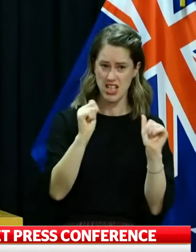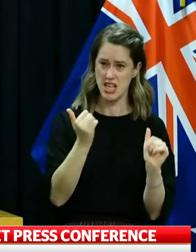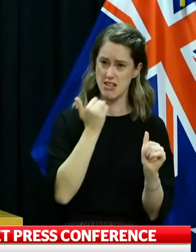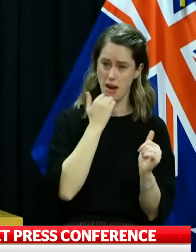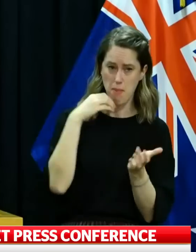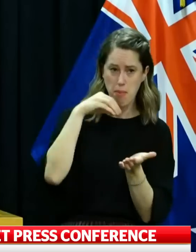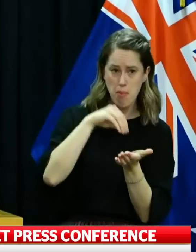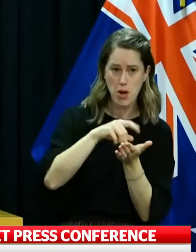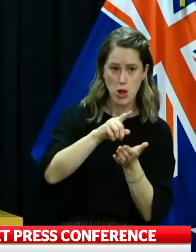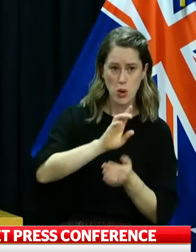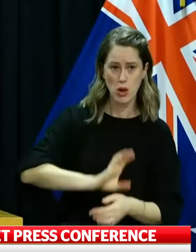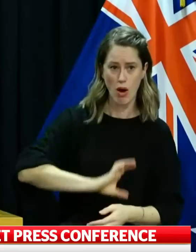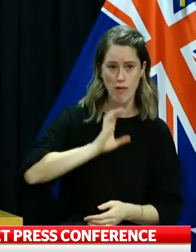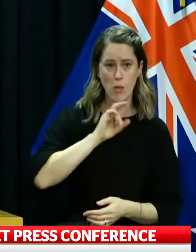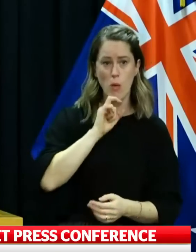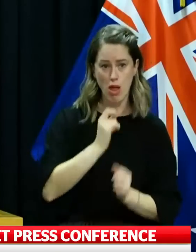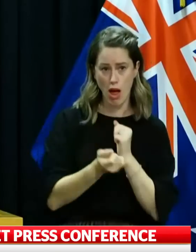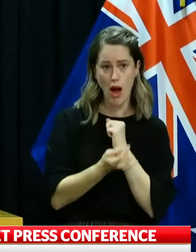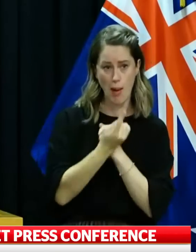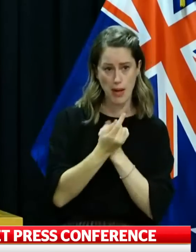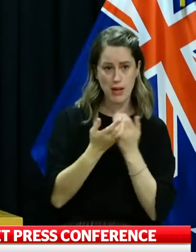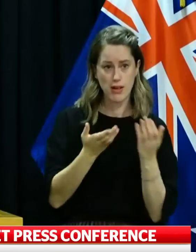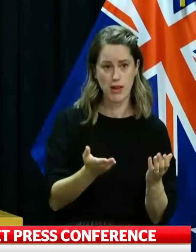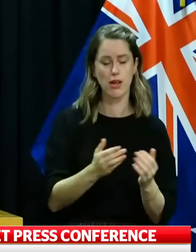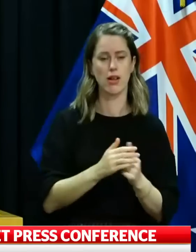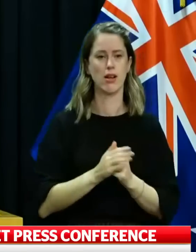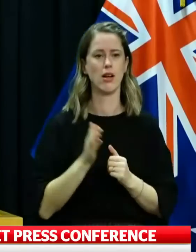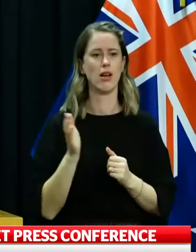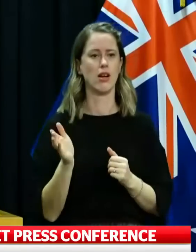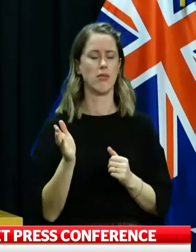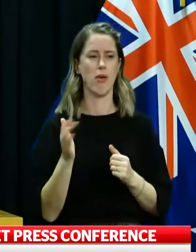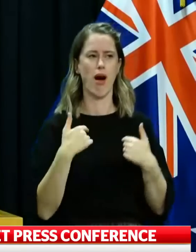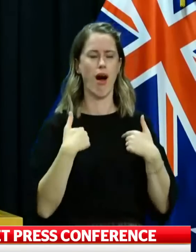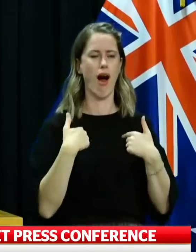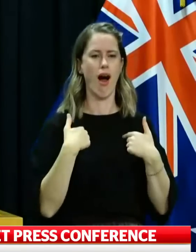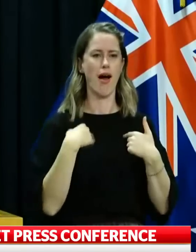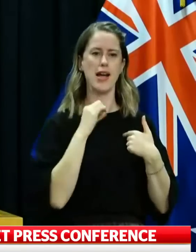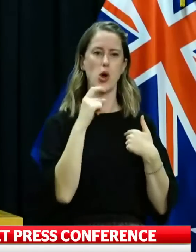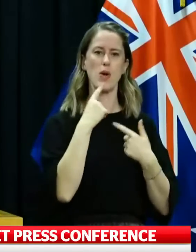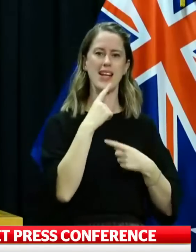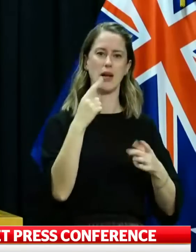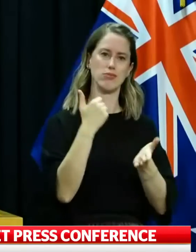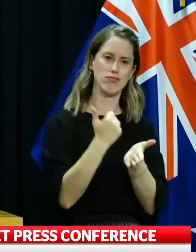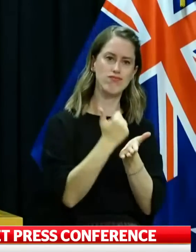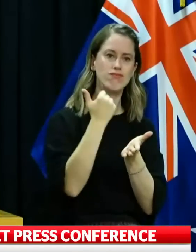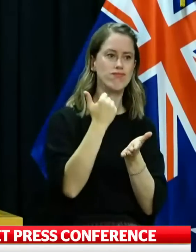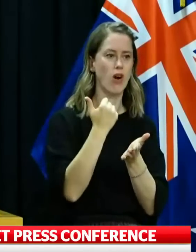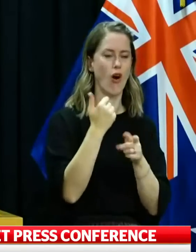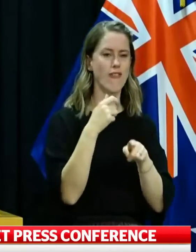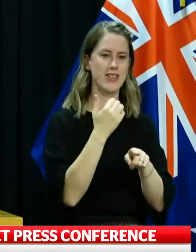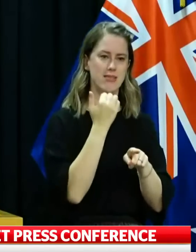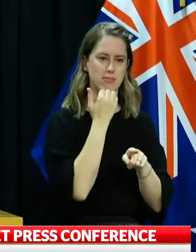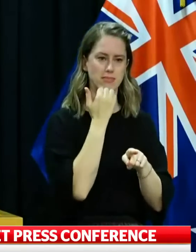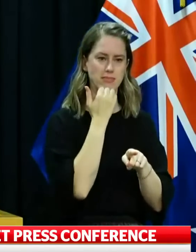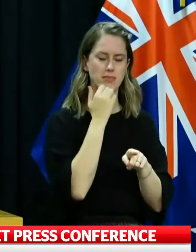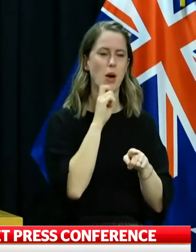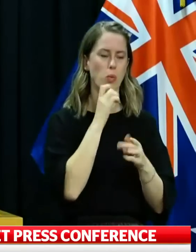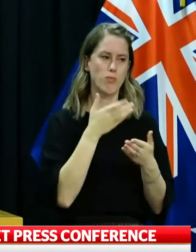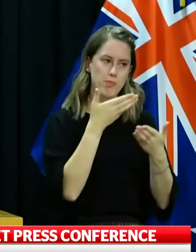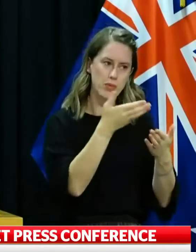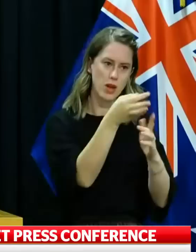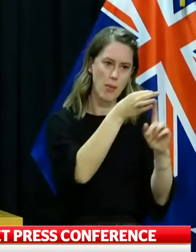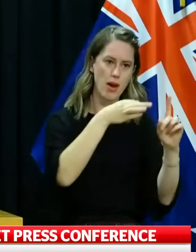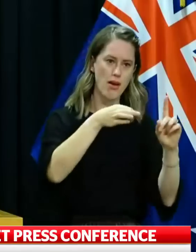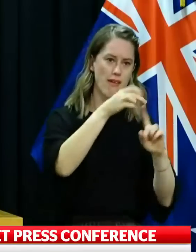you 100% confident it's going ahead? Well, it's obviously not for me to announce confirmation, so I'll leave it to the